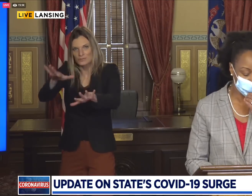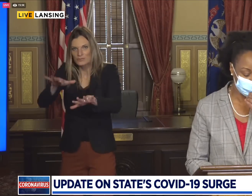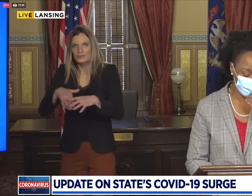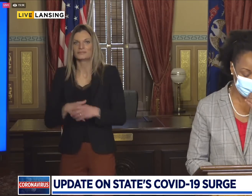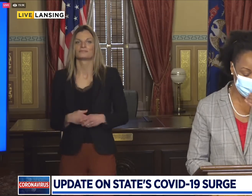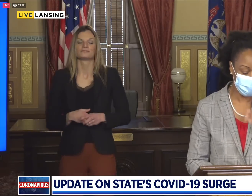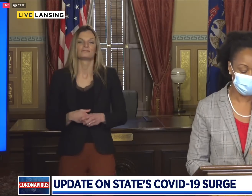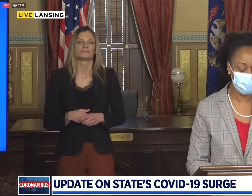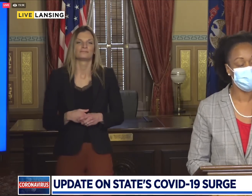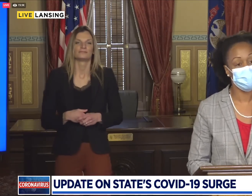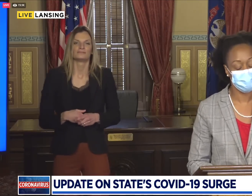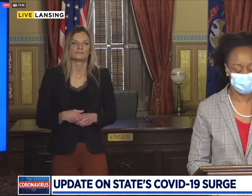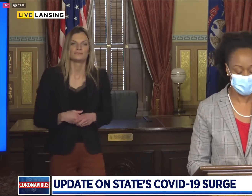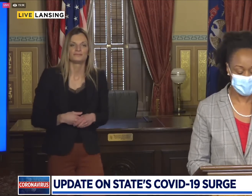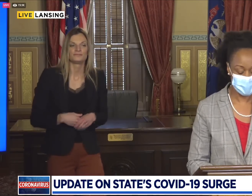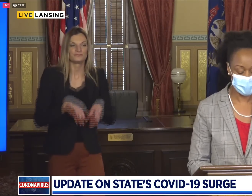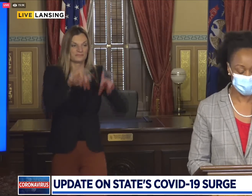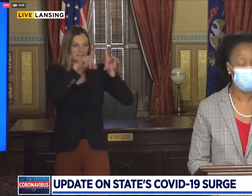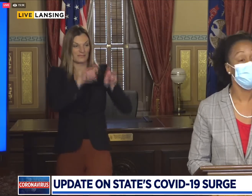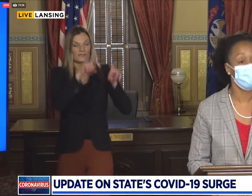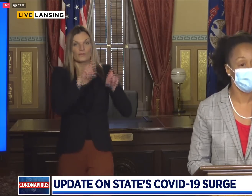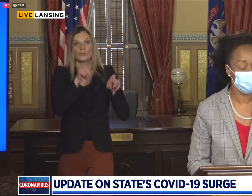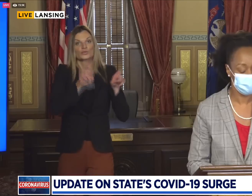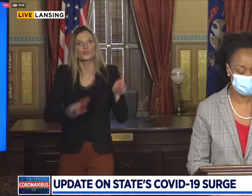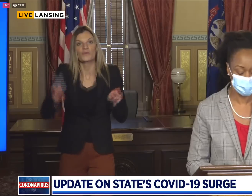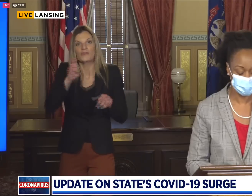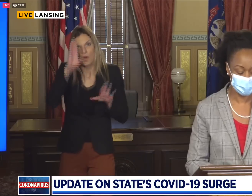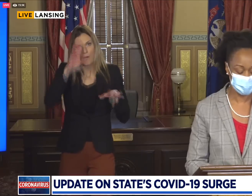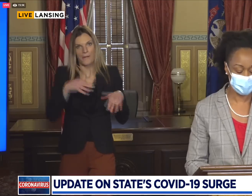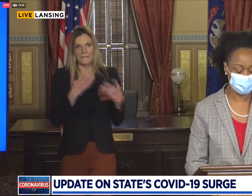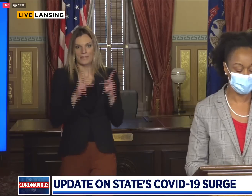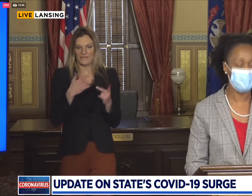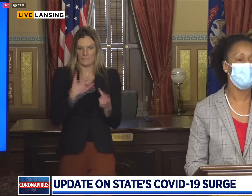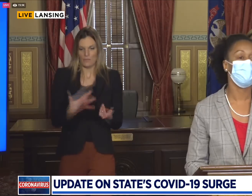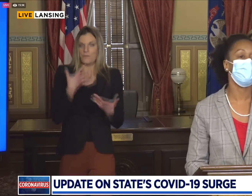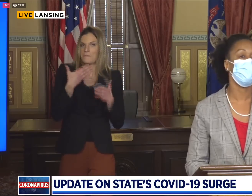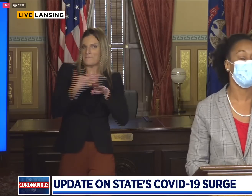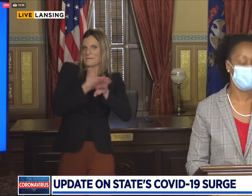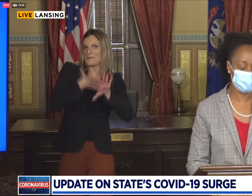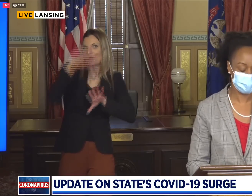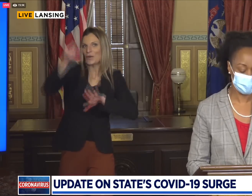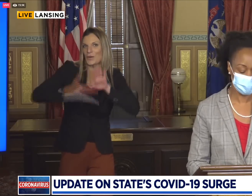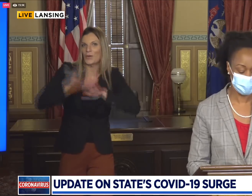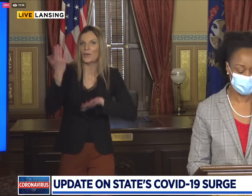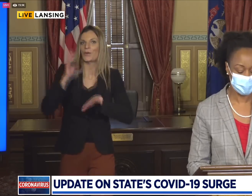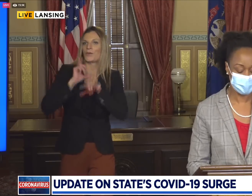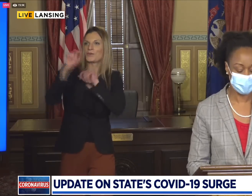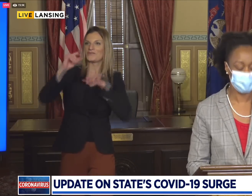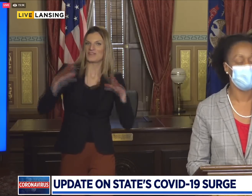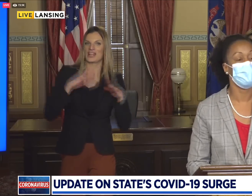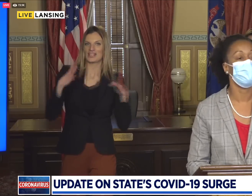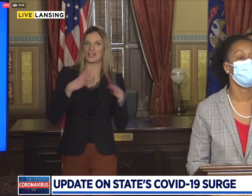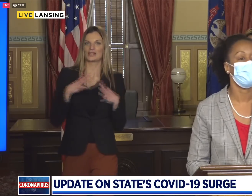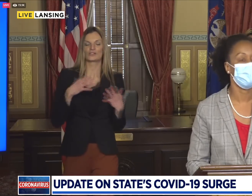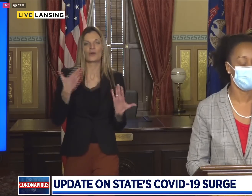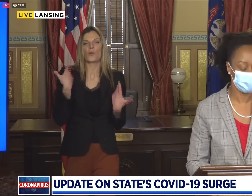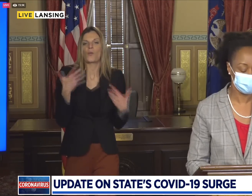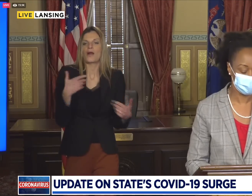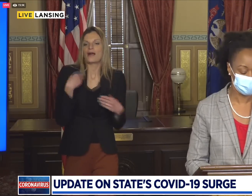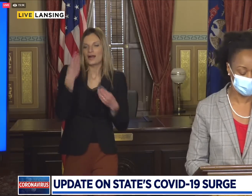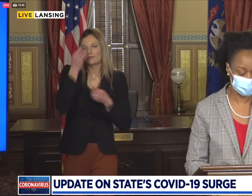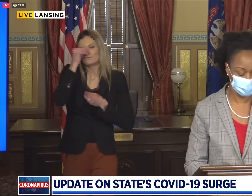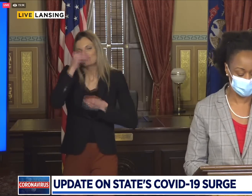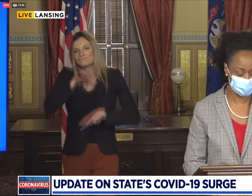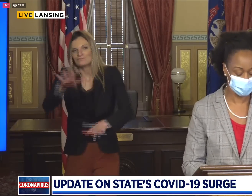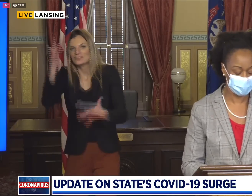travel. I know a lot of people want to get a test before they travel to give them a sense of security that they will not infect their loved